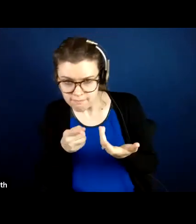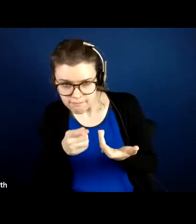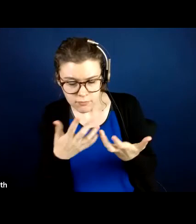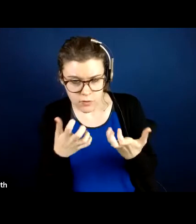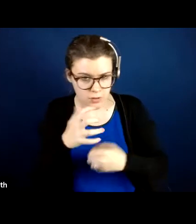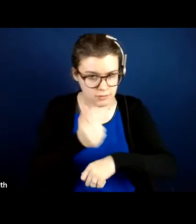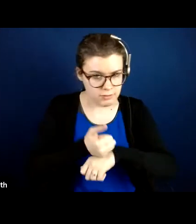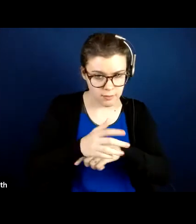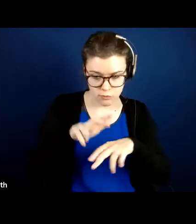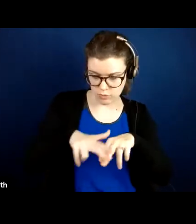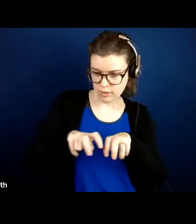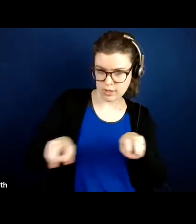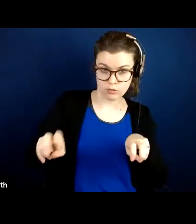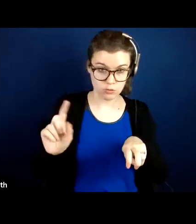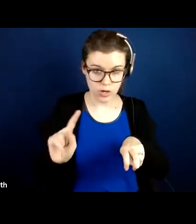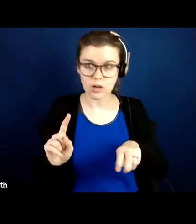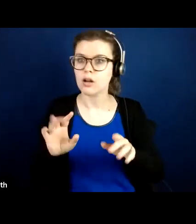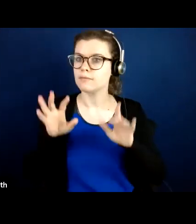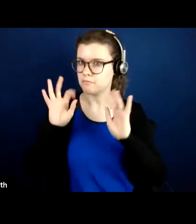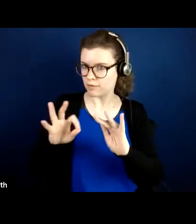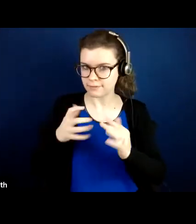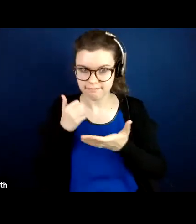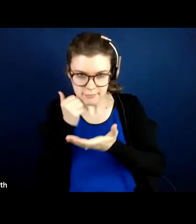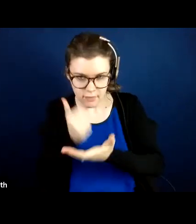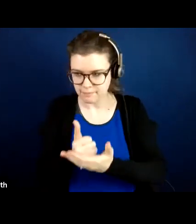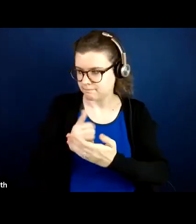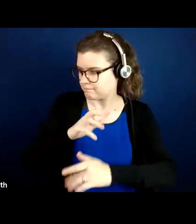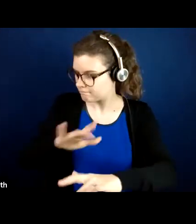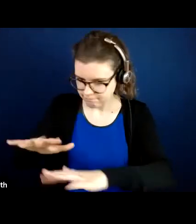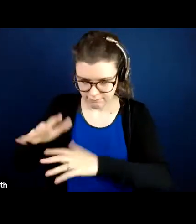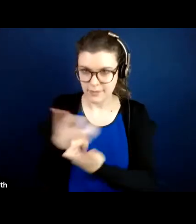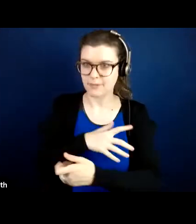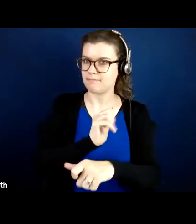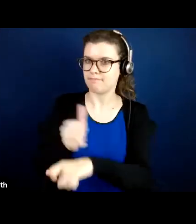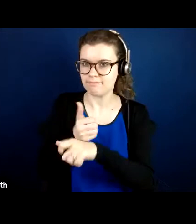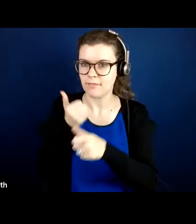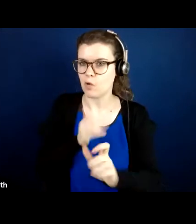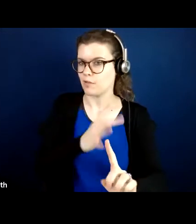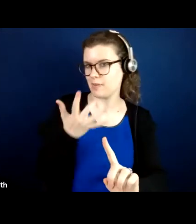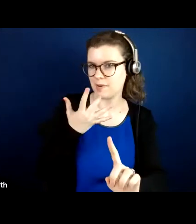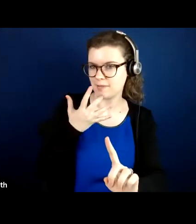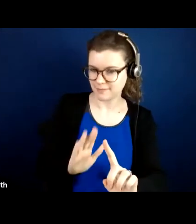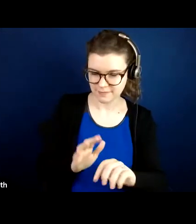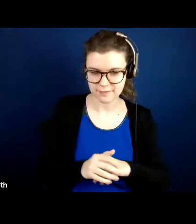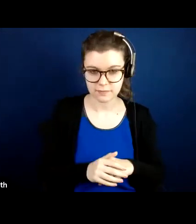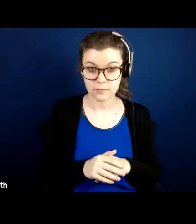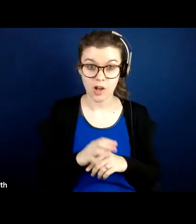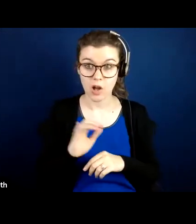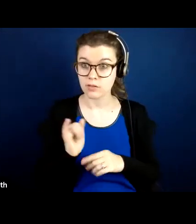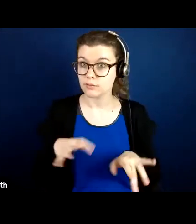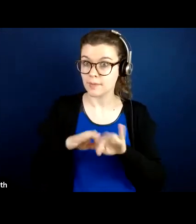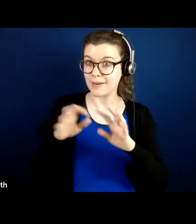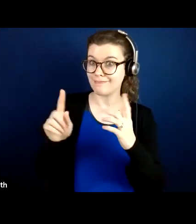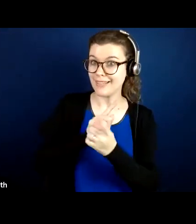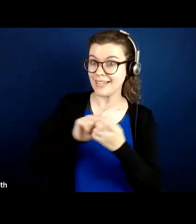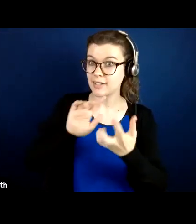your couch, and getting those items set up and in place. And also meeting the community. Do they have neighbors